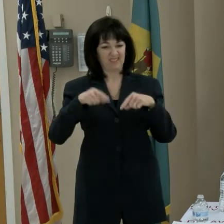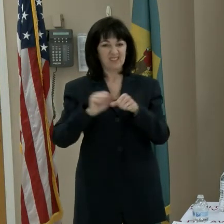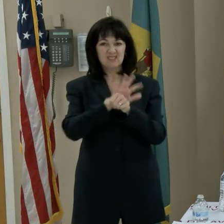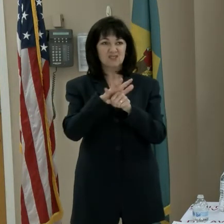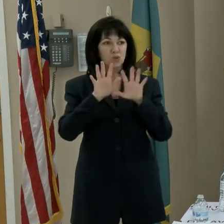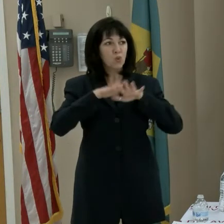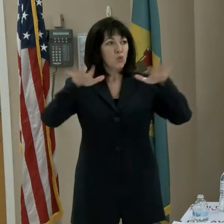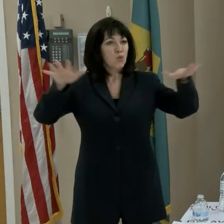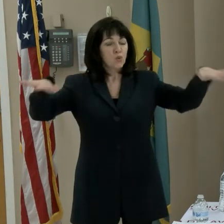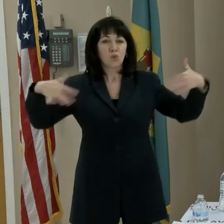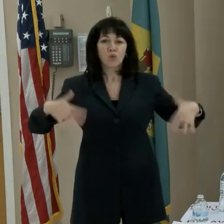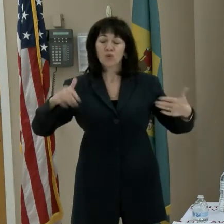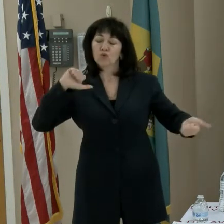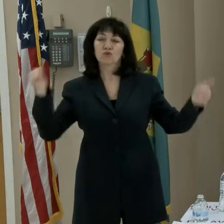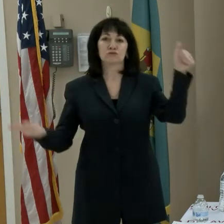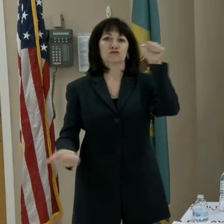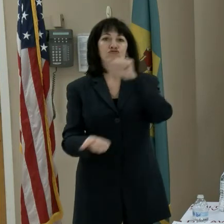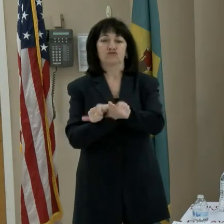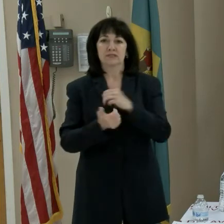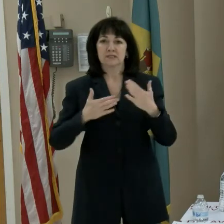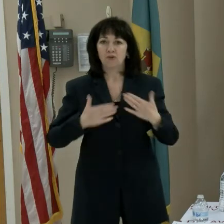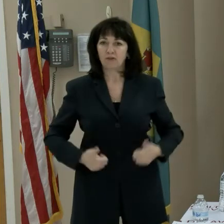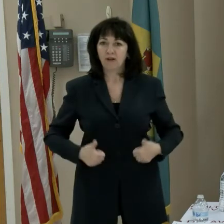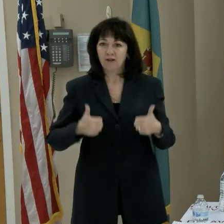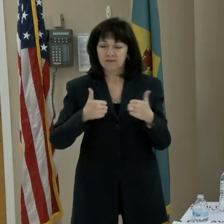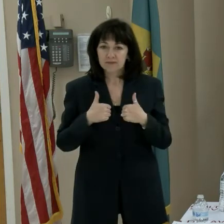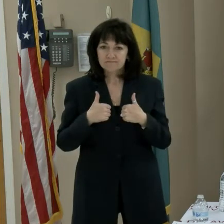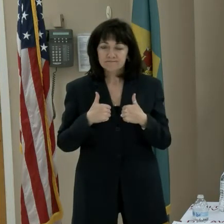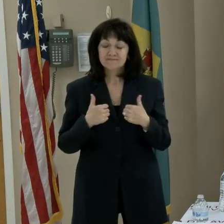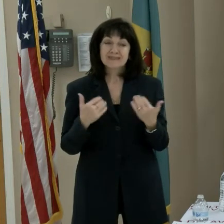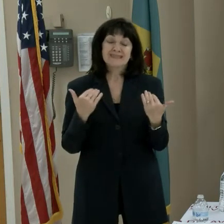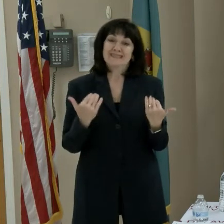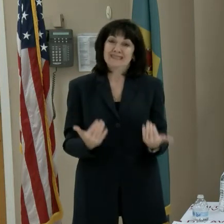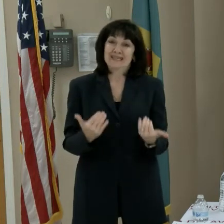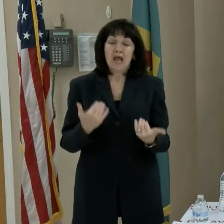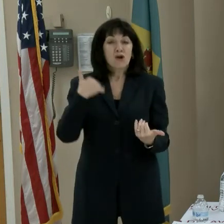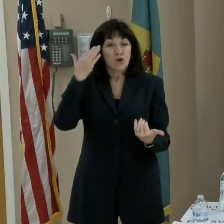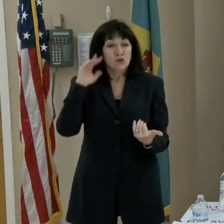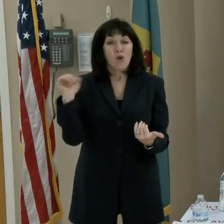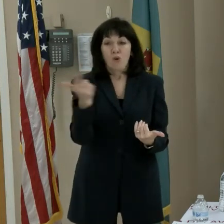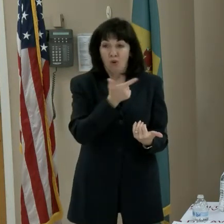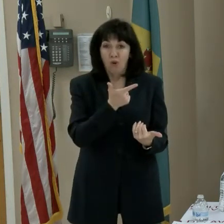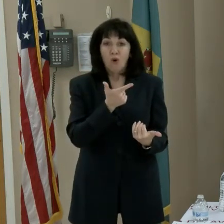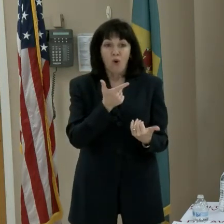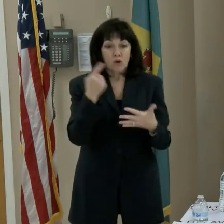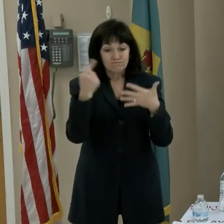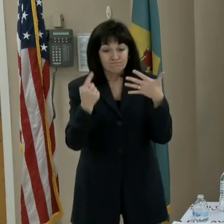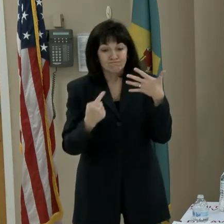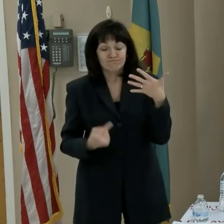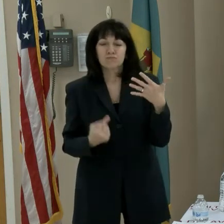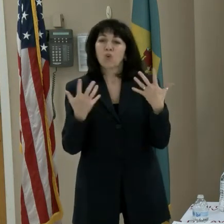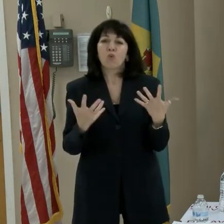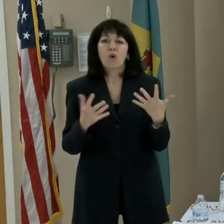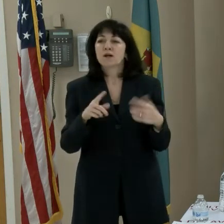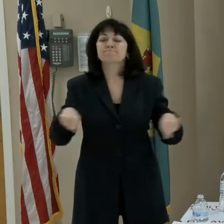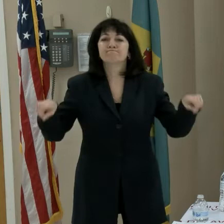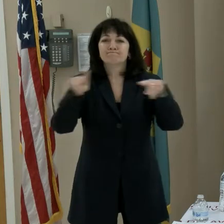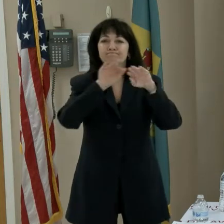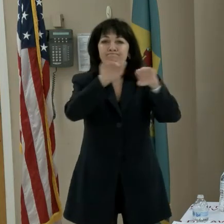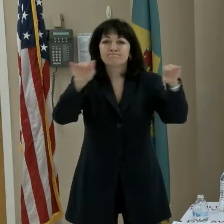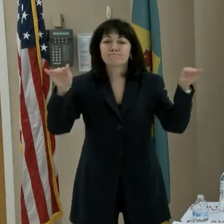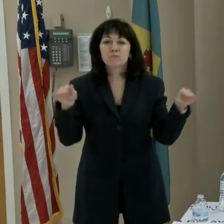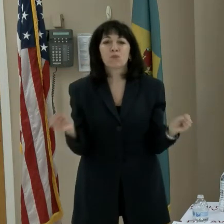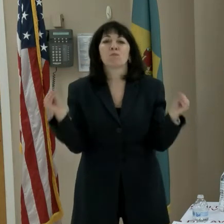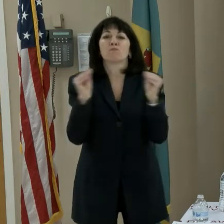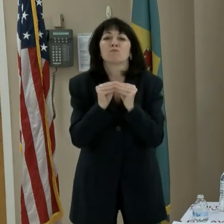Today, I'm asking all of you to do more. We need to act as if we might be carrying the virus. We can't risk